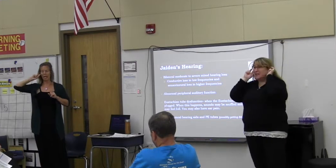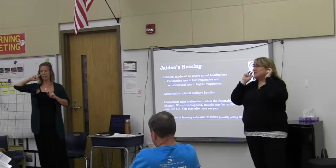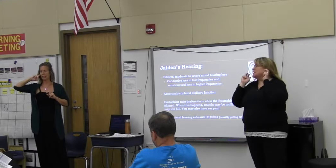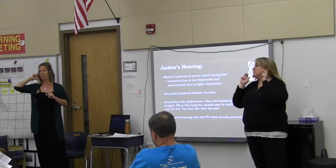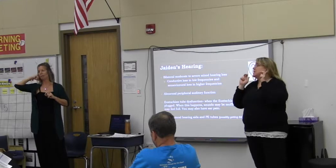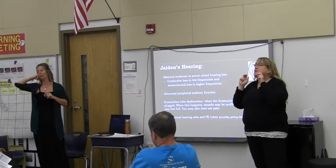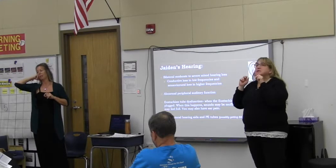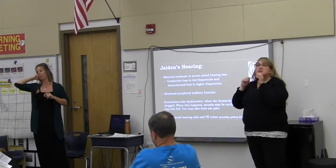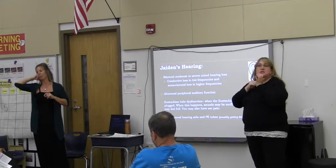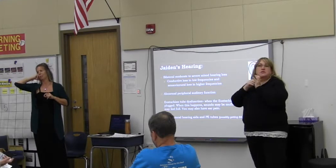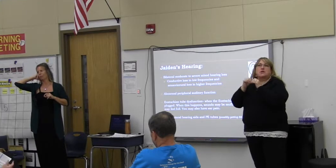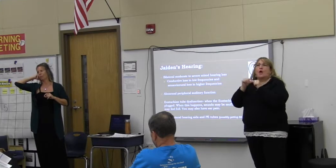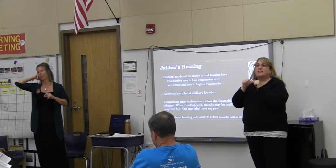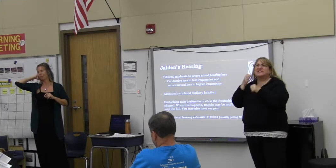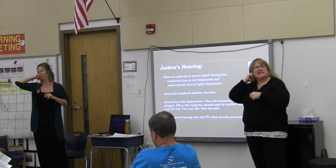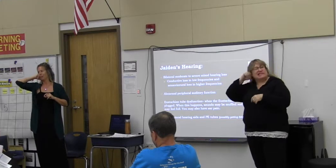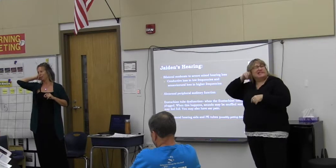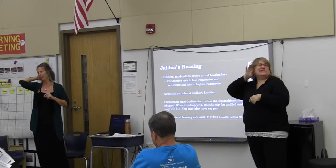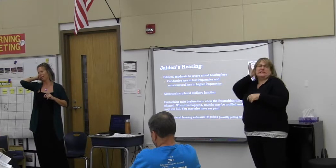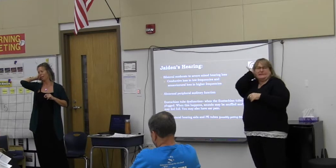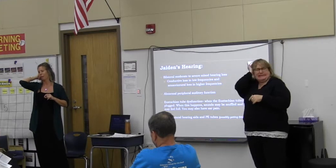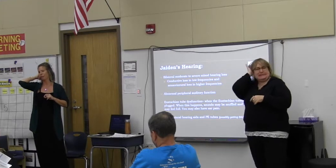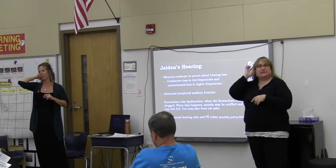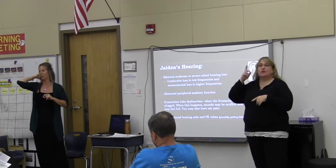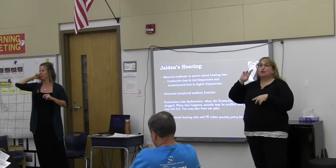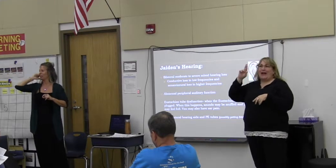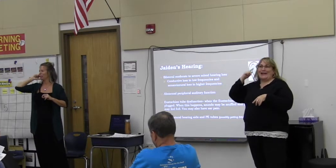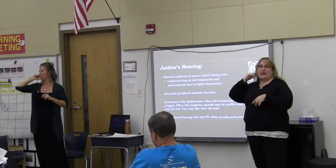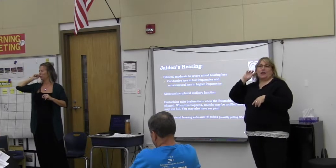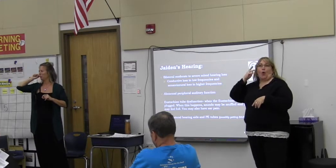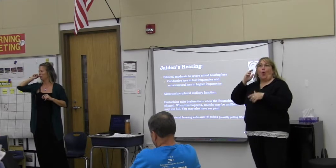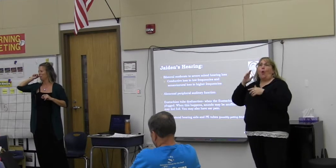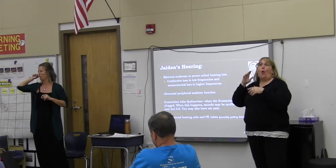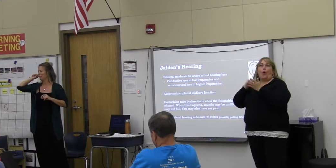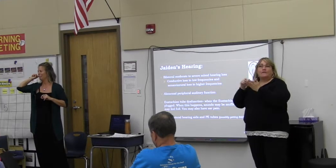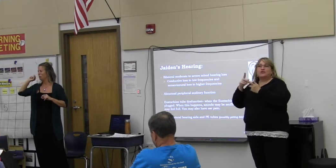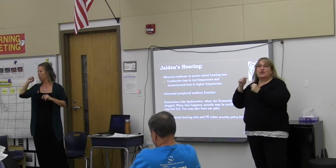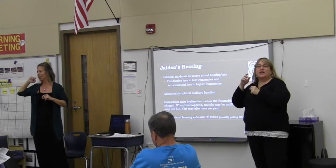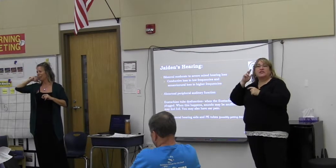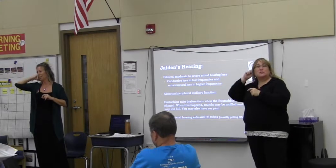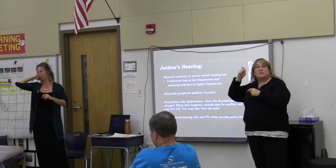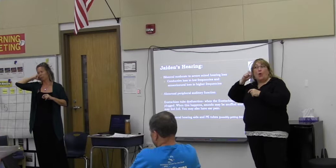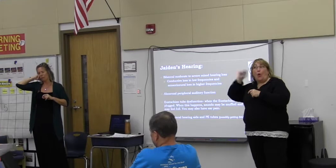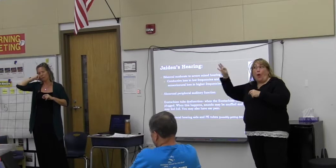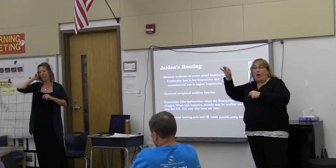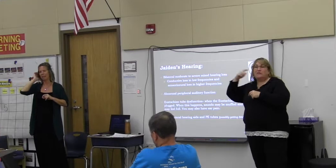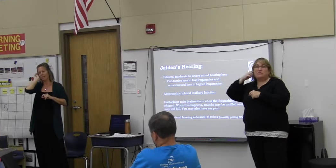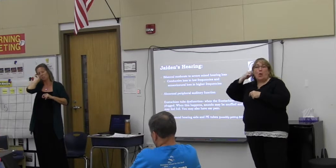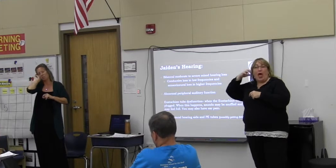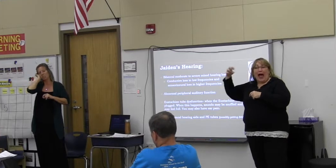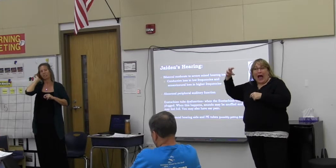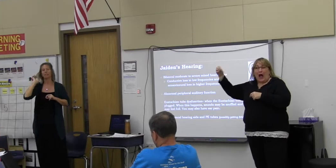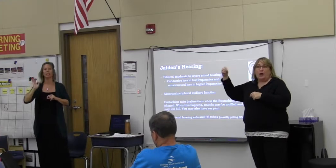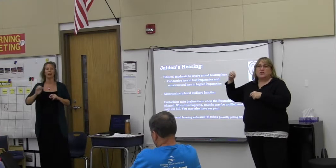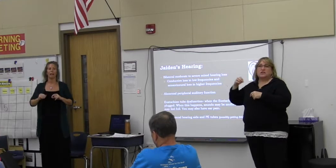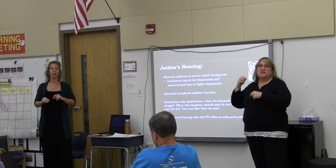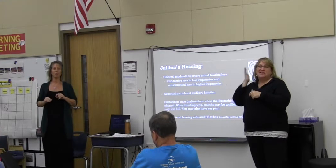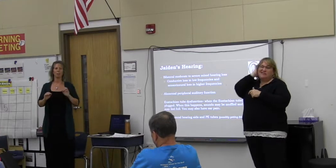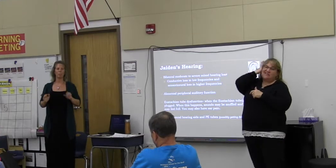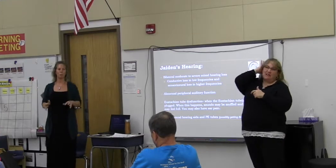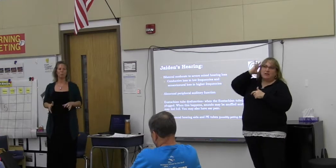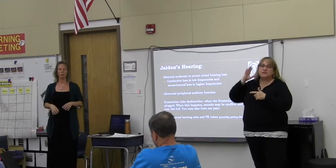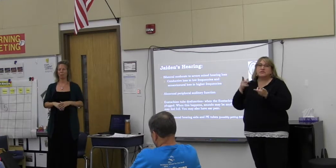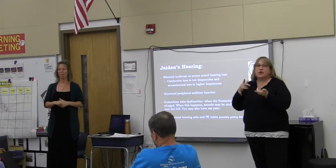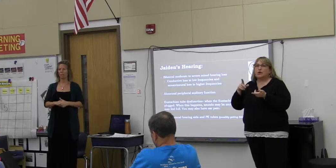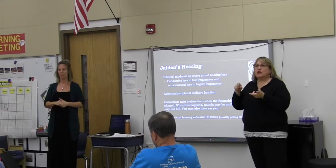is constantly rubbing his right ear all the time. He's trying to pull his ear mold out, he's rubbing at it, he's pushing it.